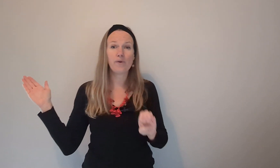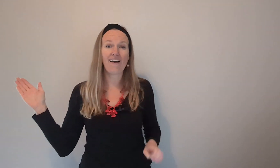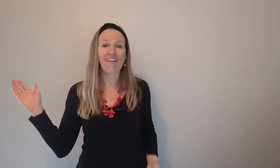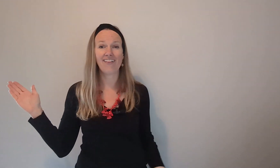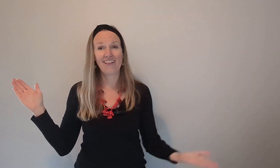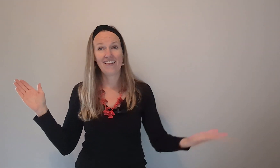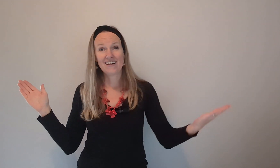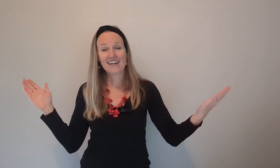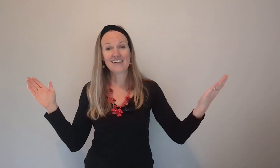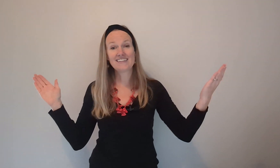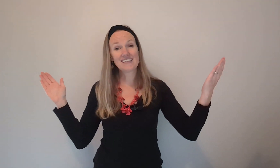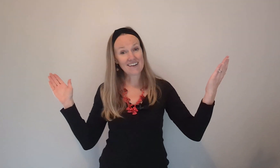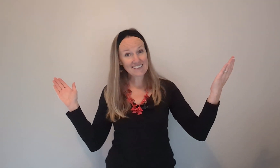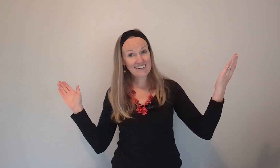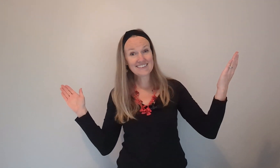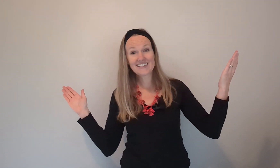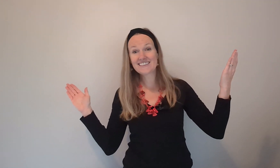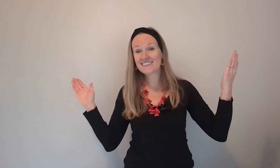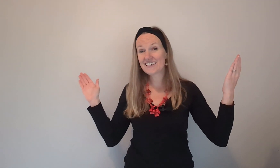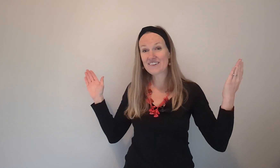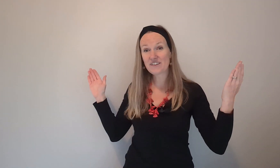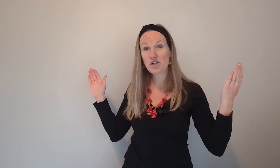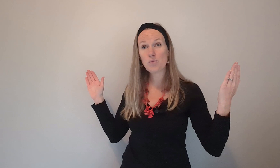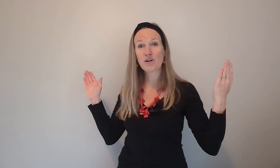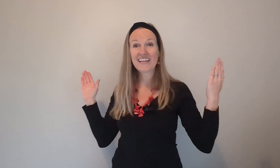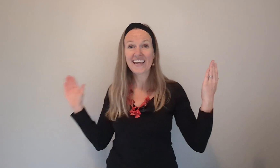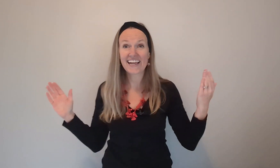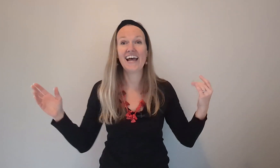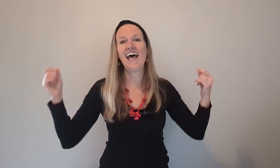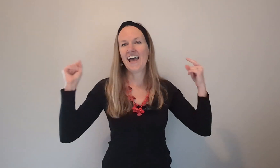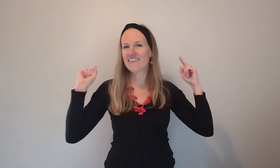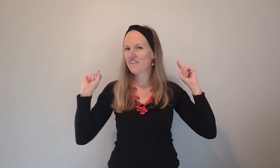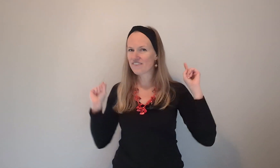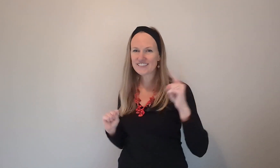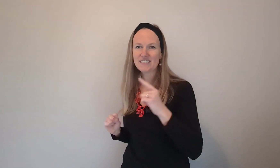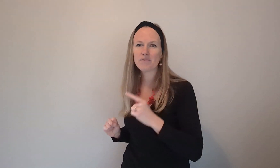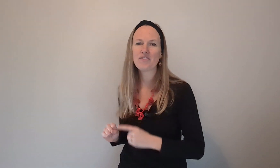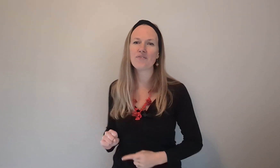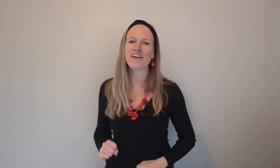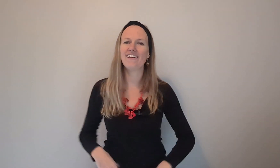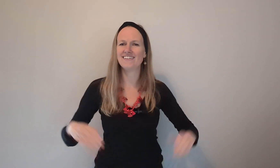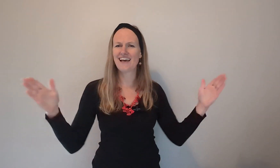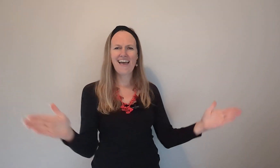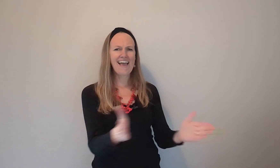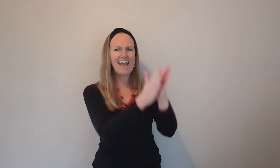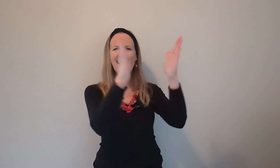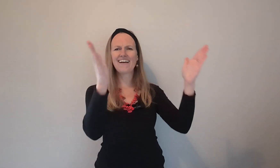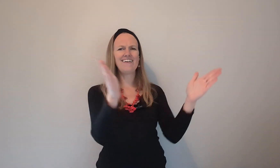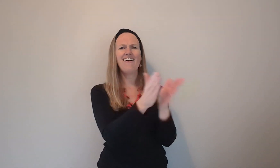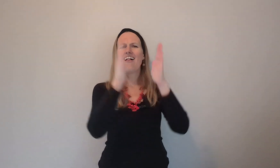Emmanuel. And then it's Hark the Herald Angels Sing, Glory in the Newborn King. And then verse number 3 is Hail